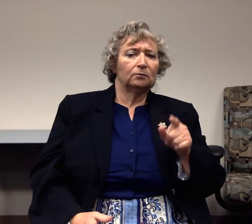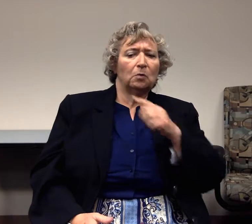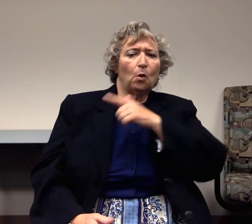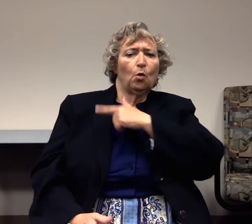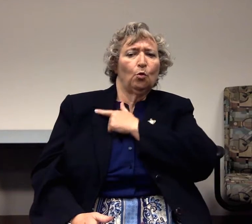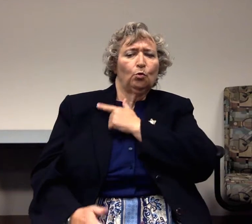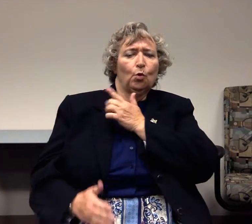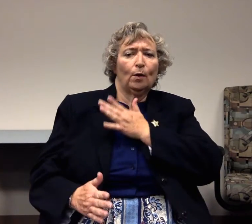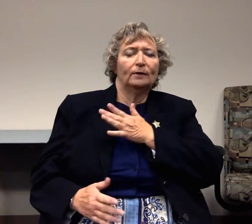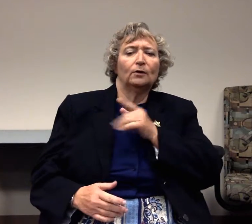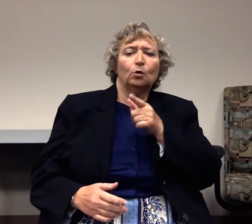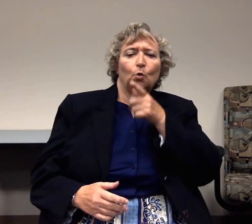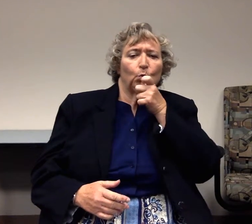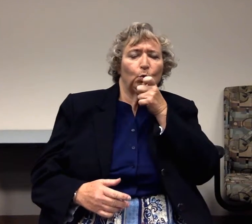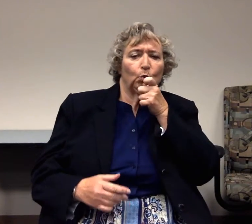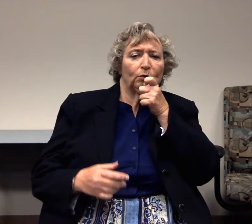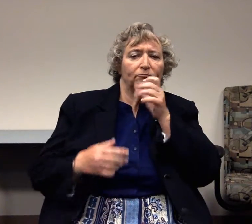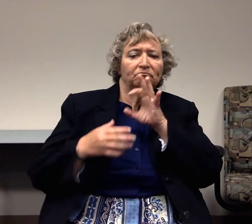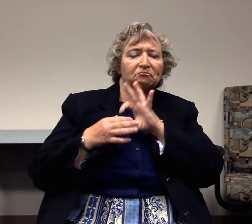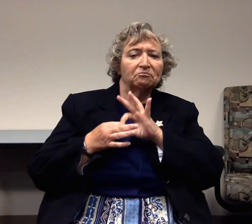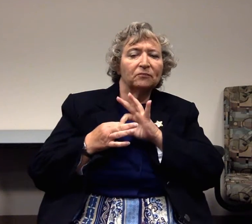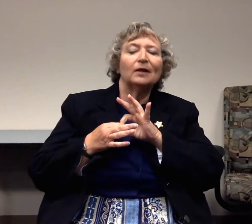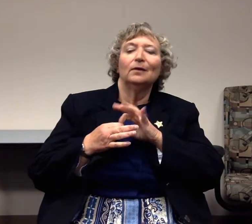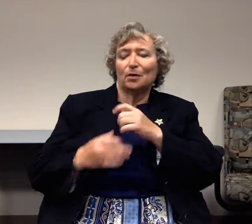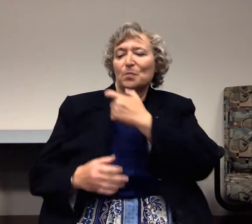Britain, right? So they supported Britain.